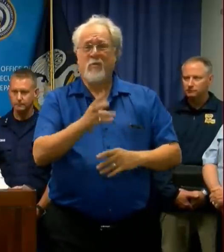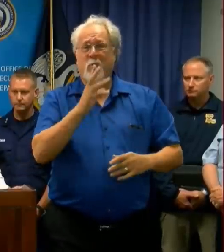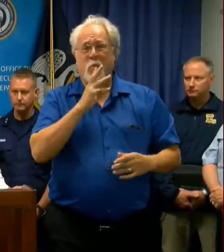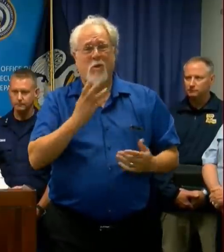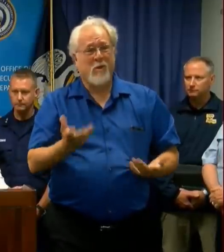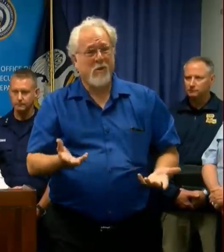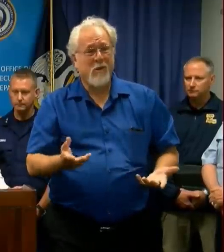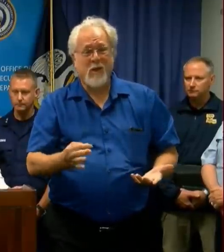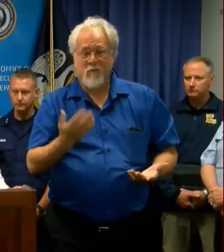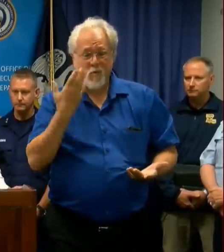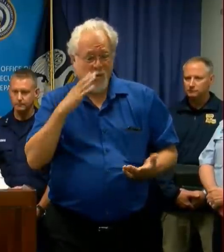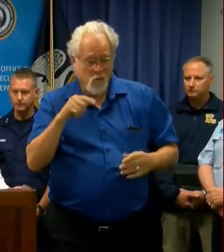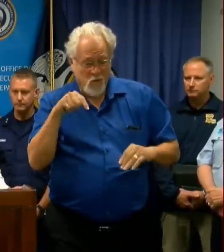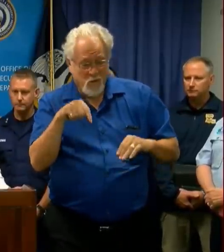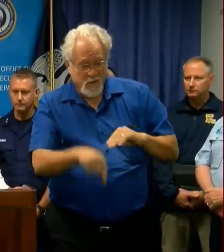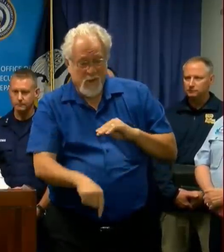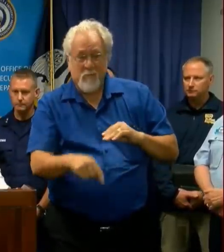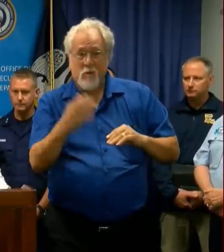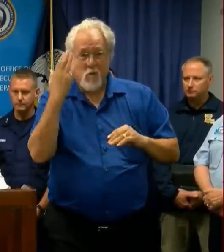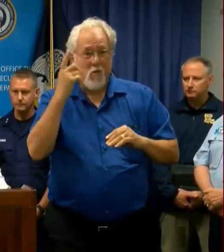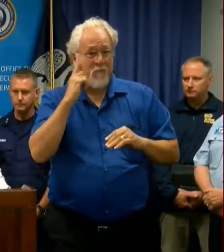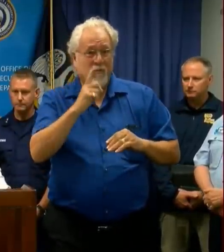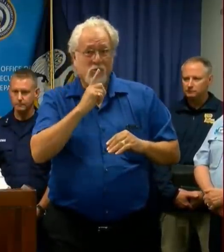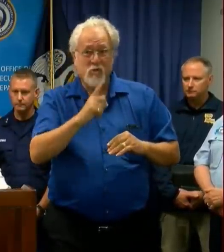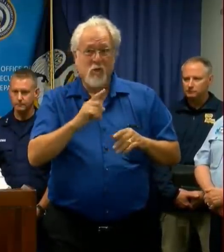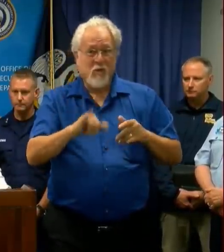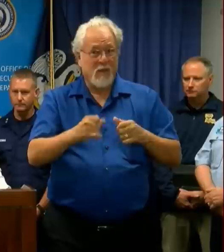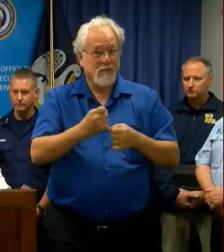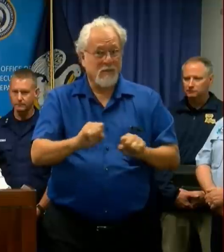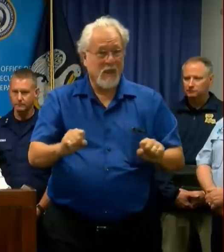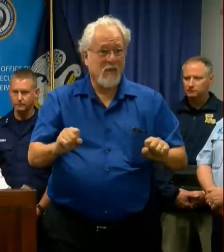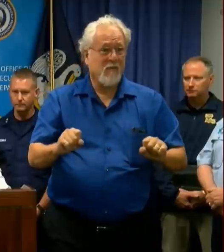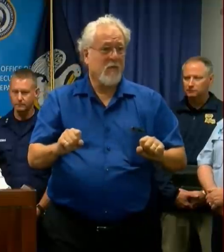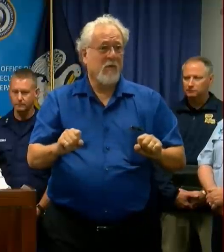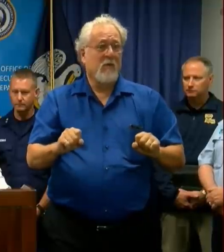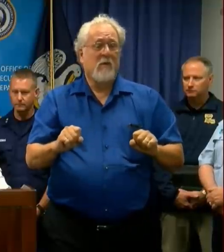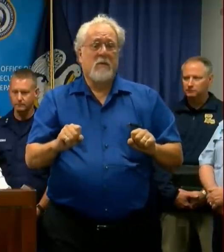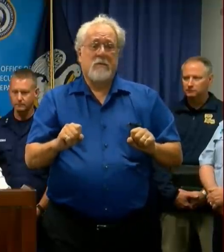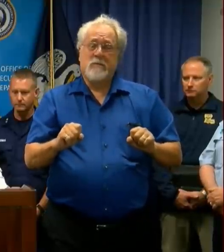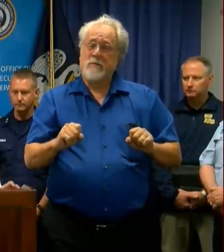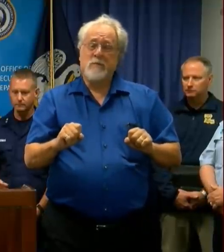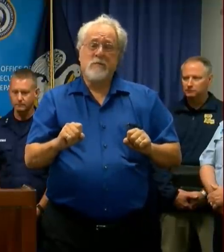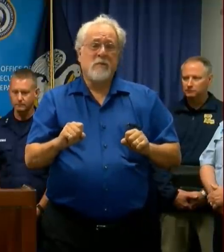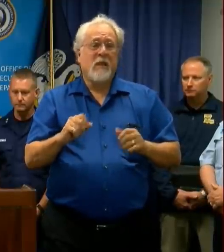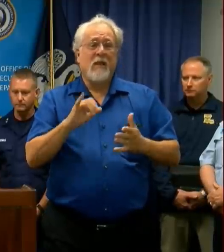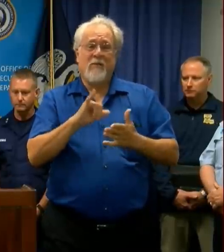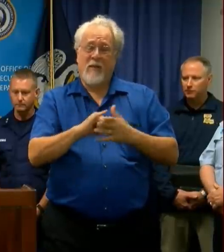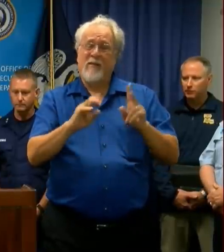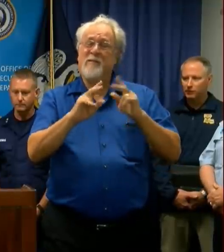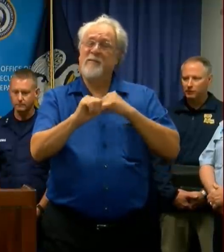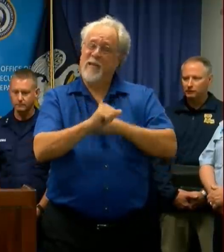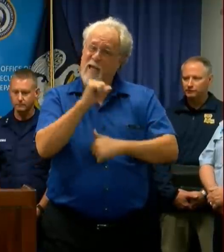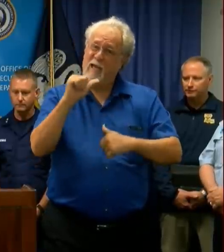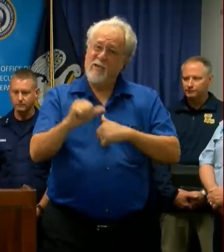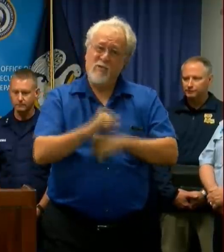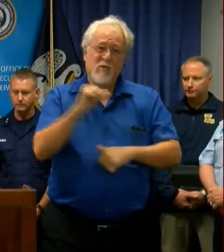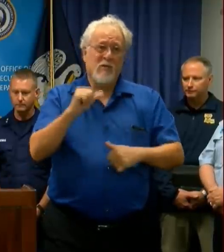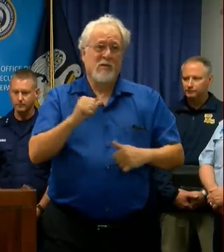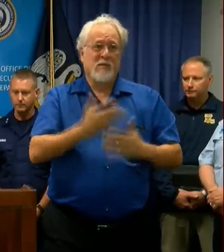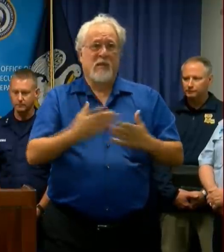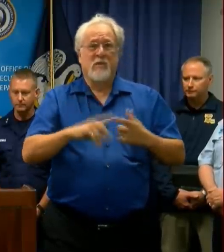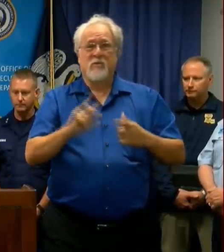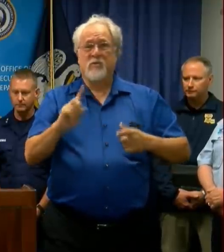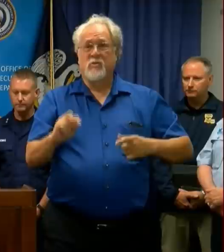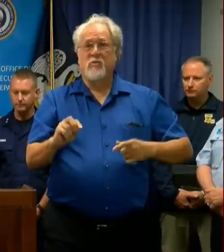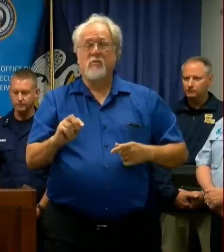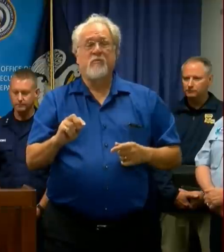water if you don't know the depth and don't know for certain that it's safe for you to do so. That is a very dangerous thing